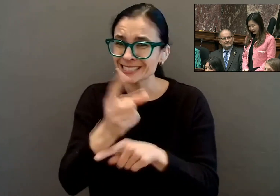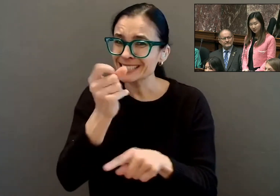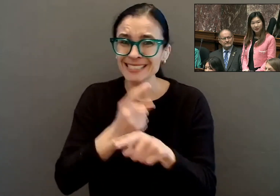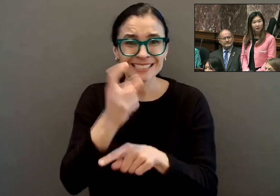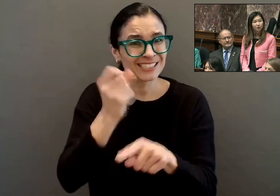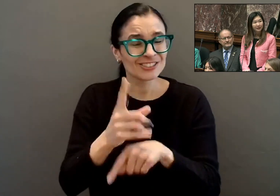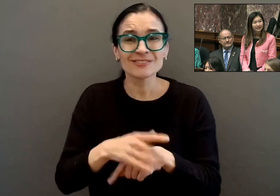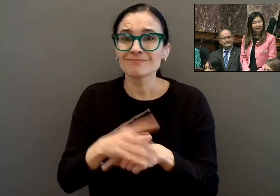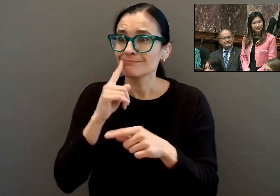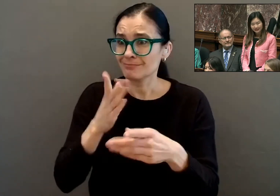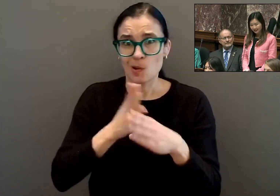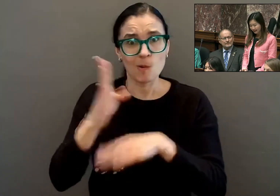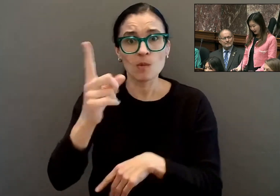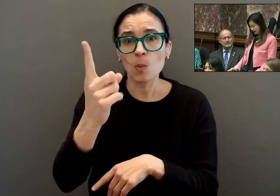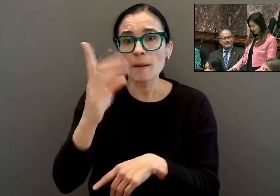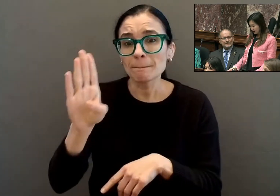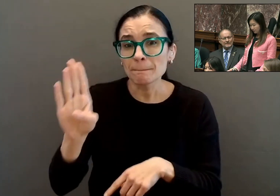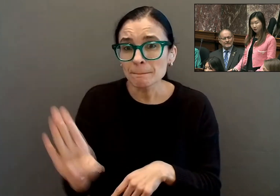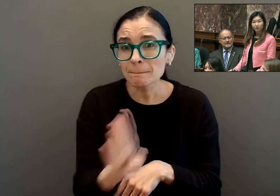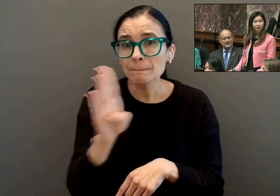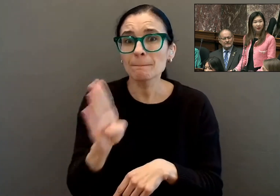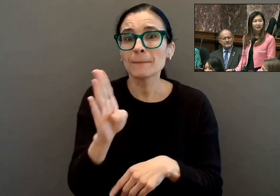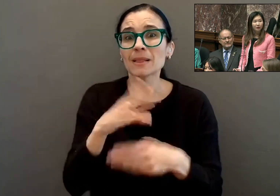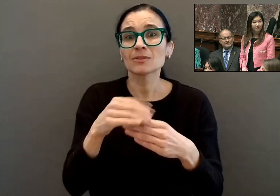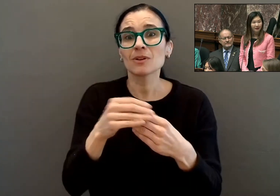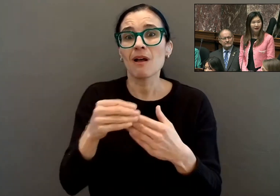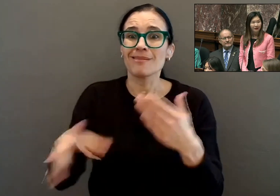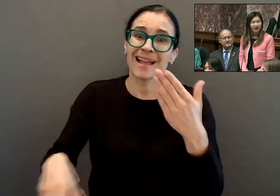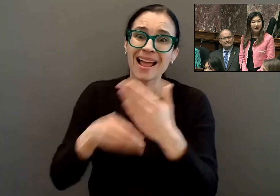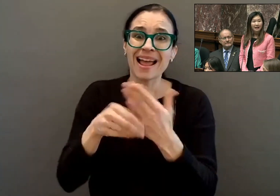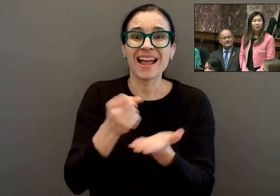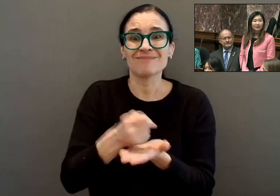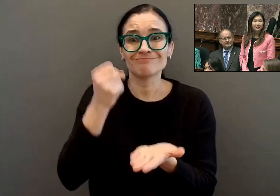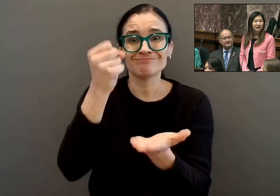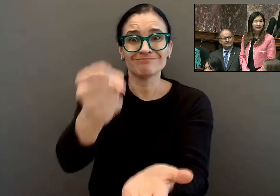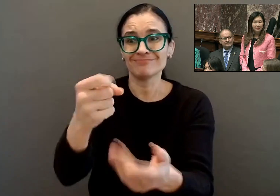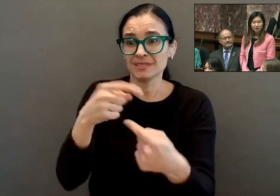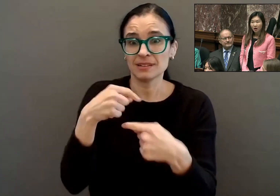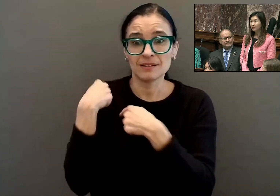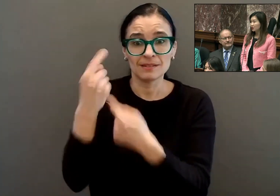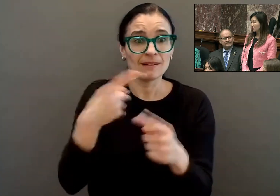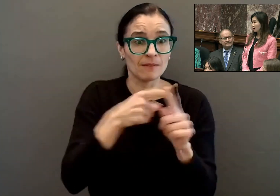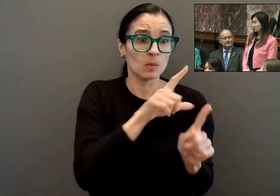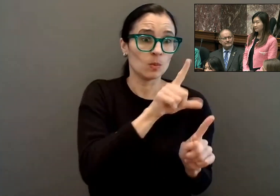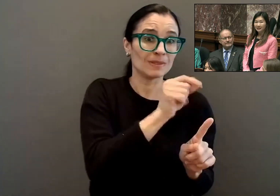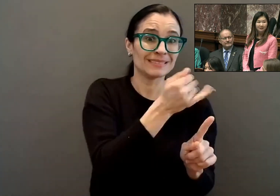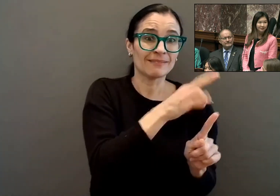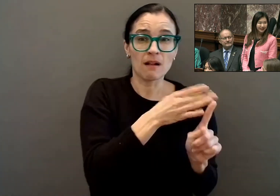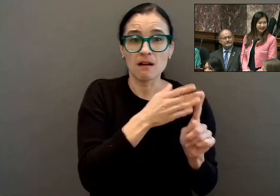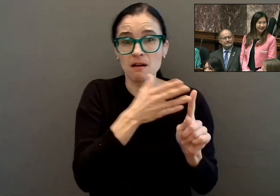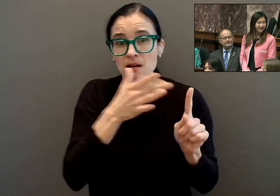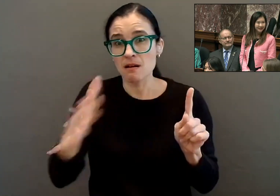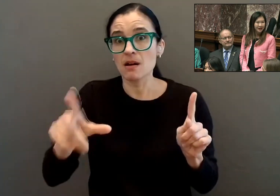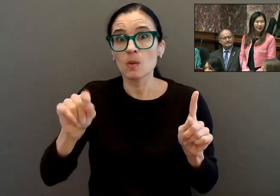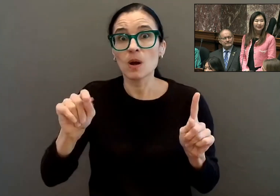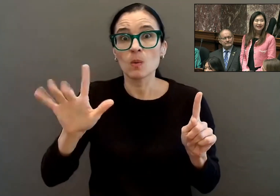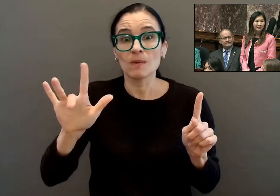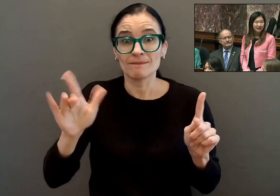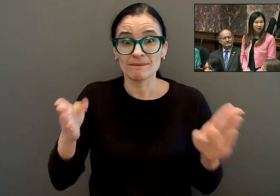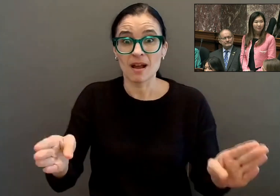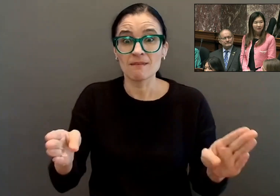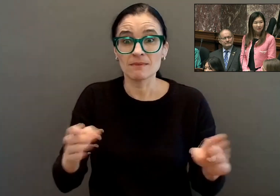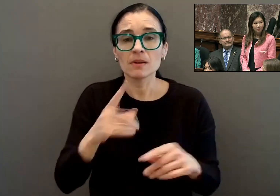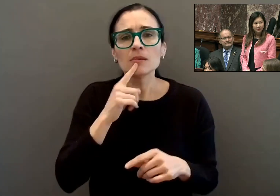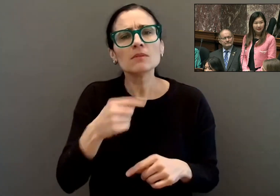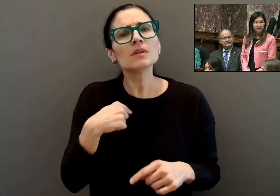additional grants between 2017 to 2025. And I want to take this opportunity, Honourable Speaker, to really